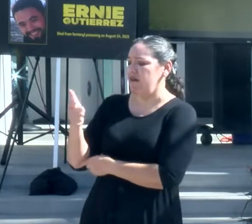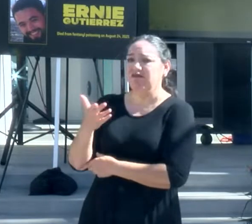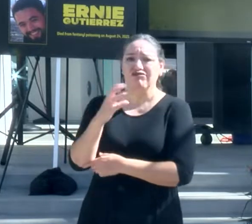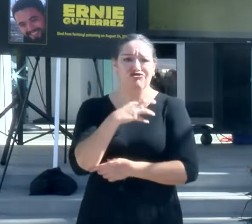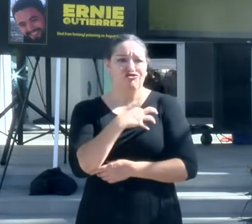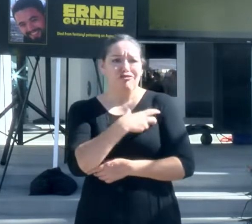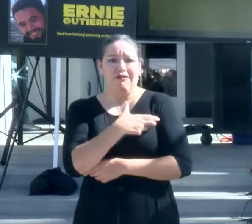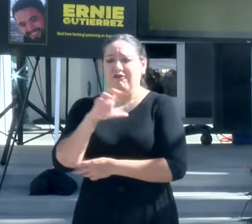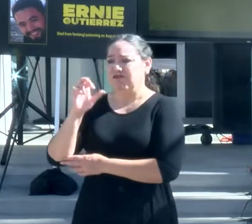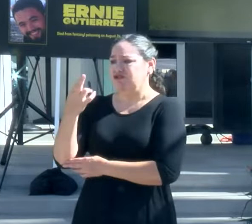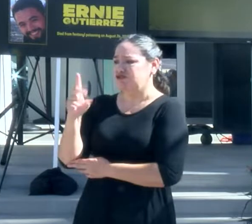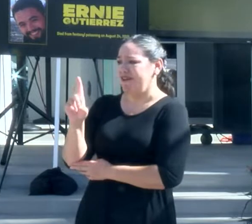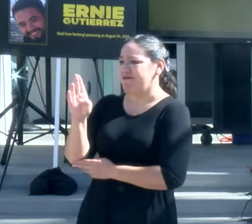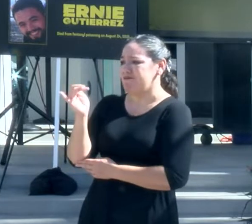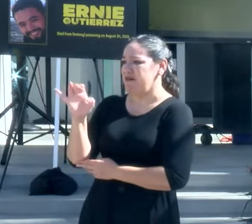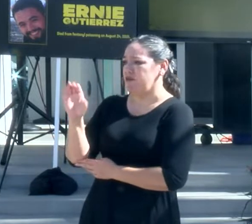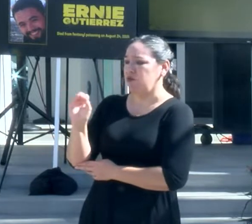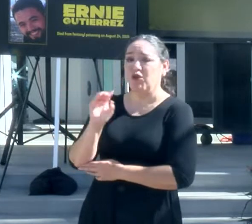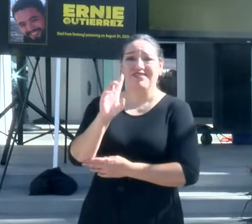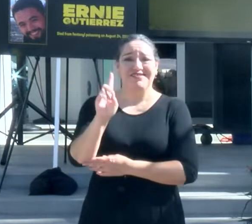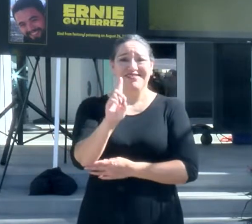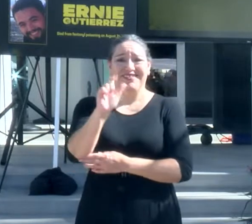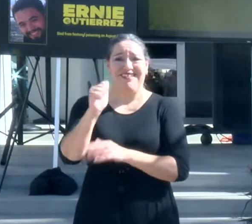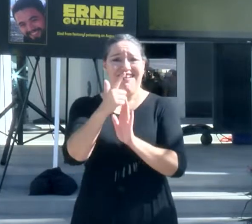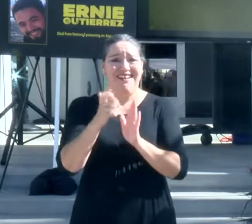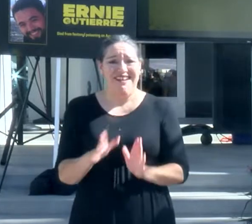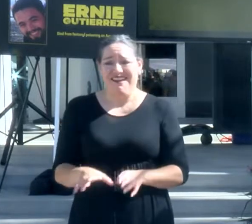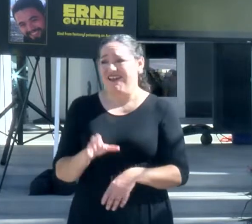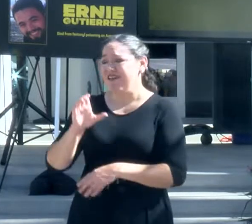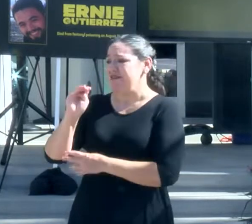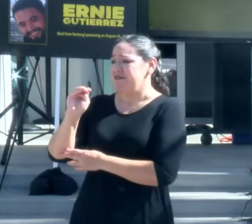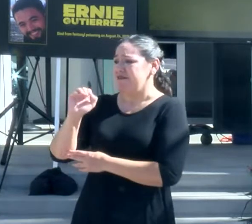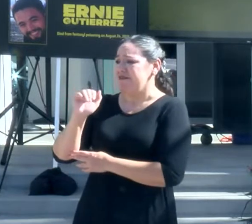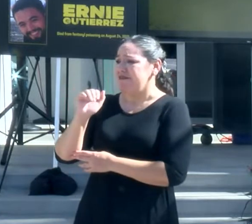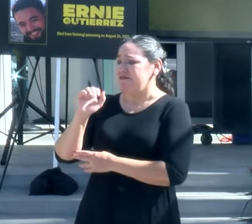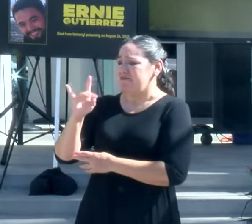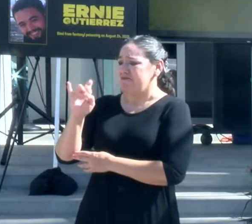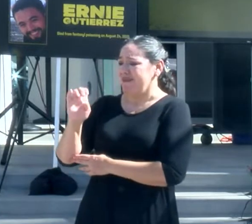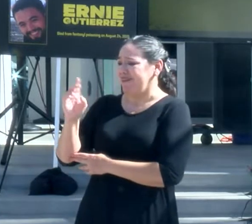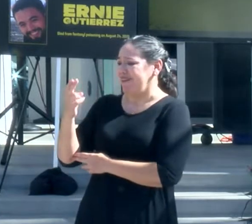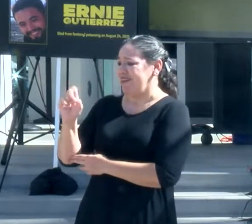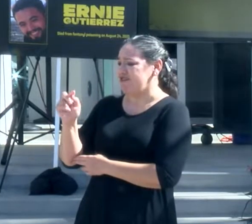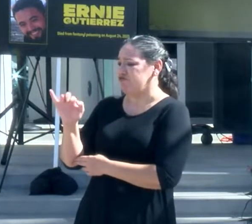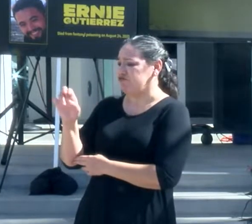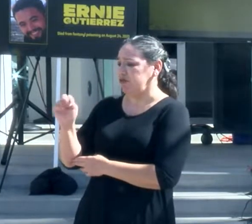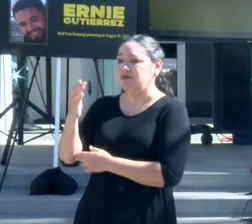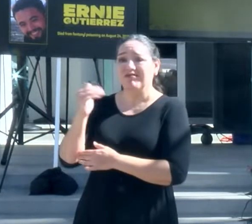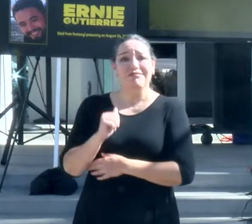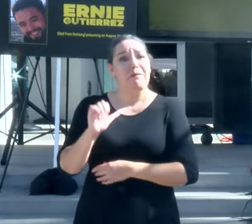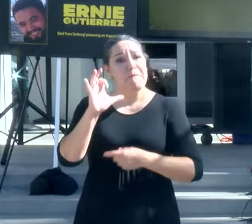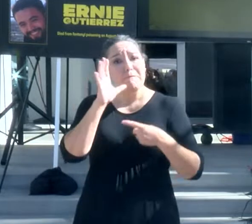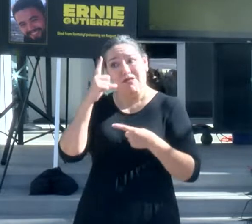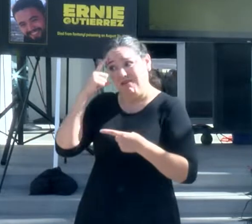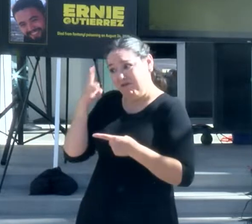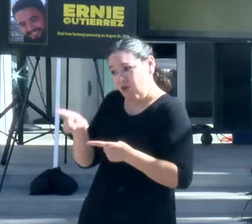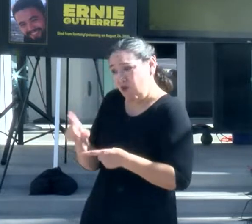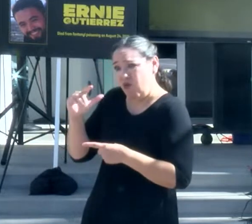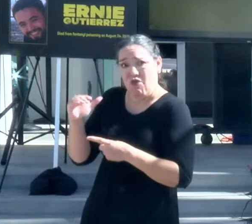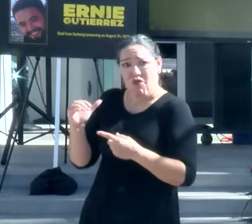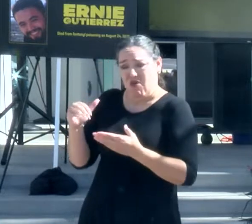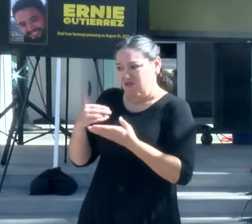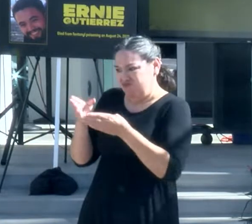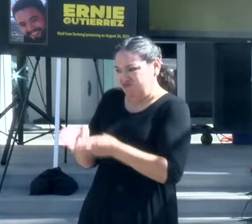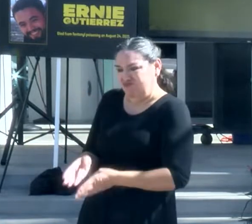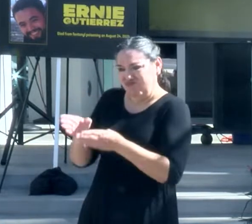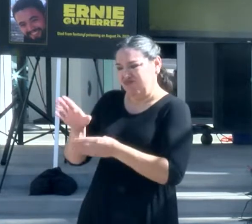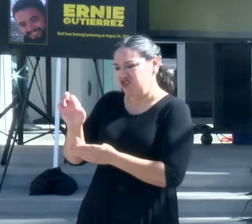Attorney Mike Hestrin, Christina Rodriguez, mother of Ernie Gutierrez, who tragically died